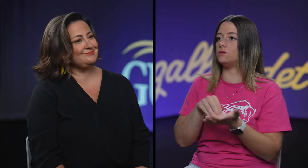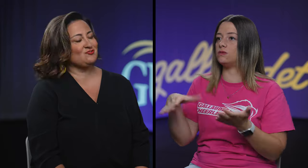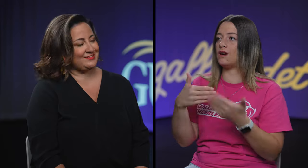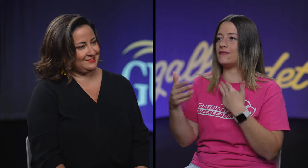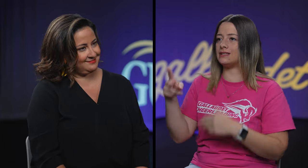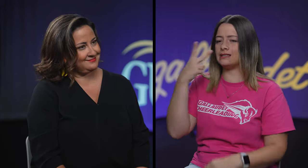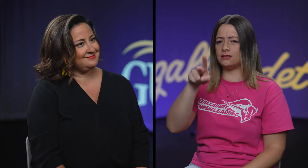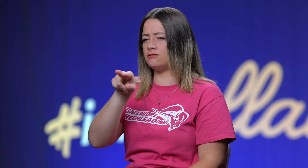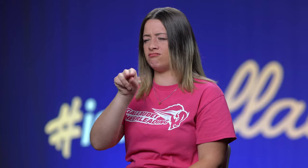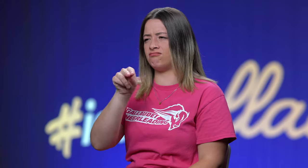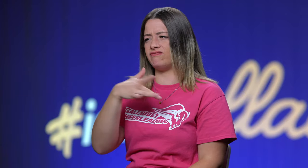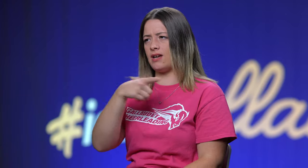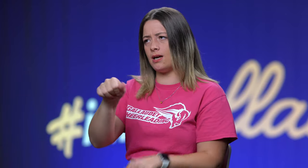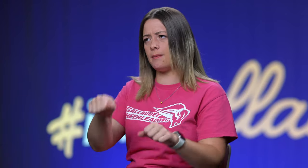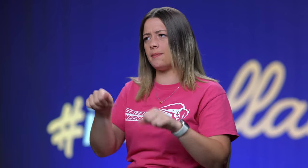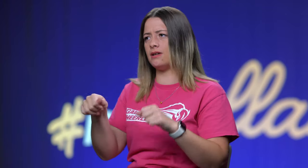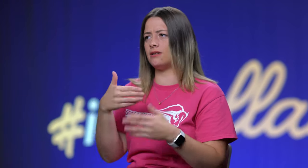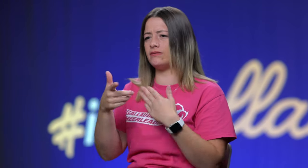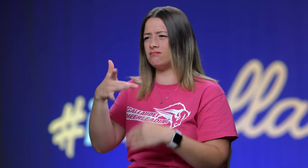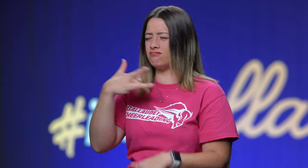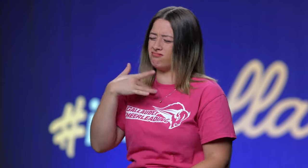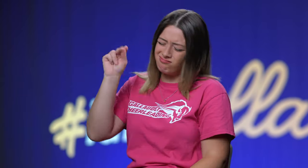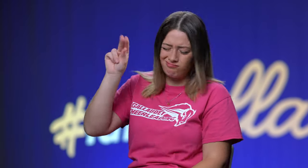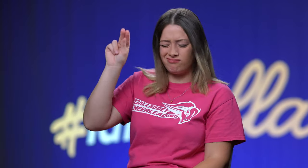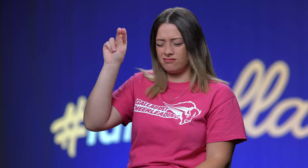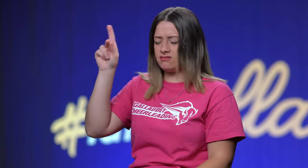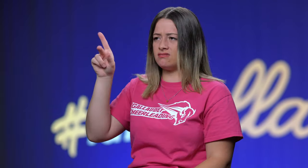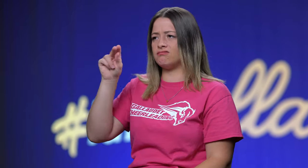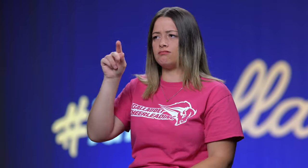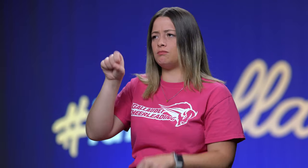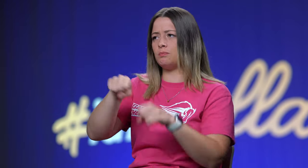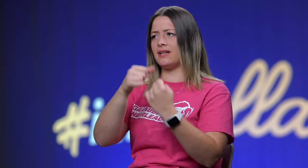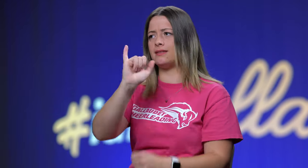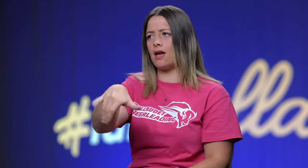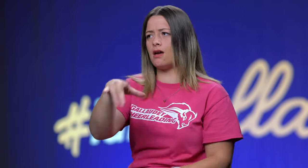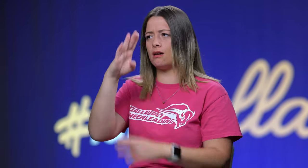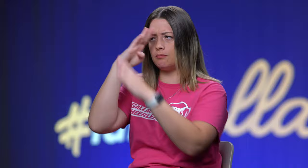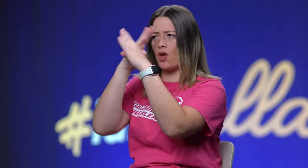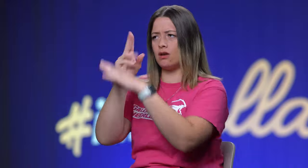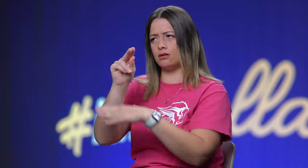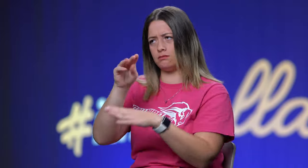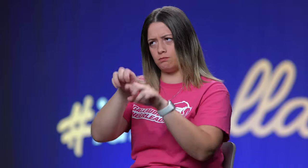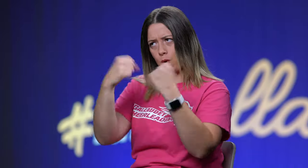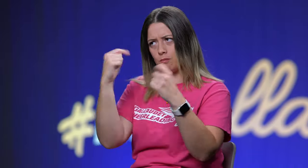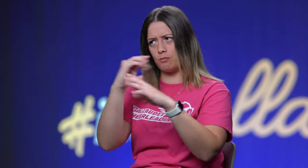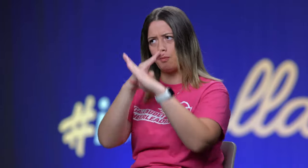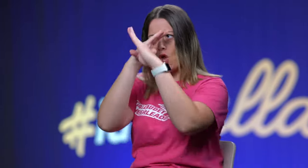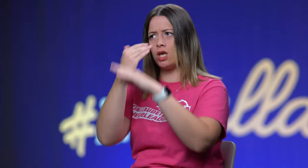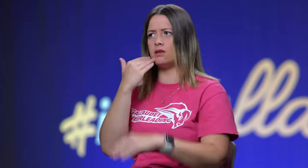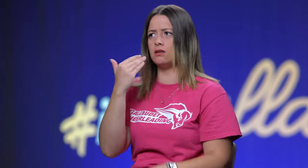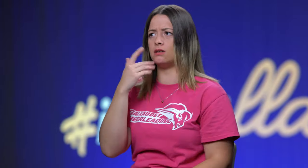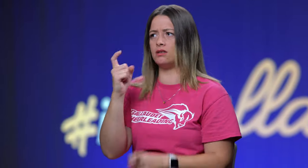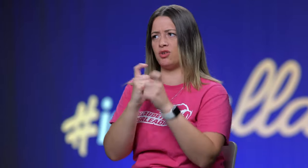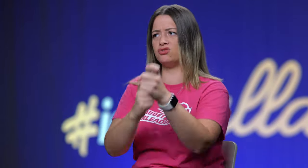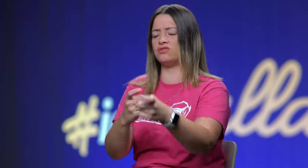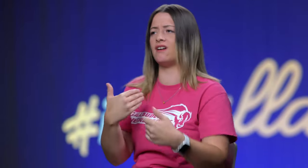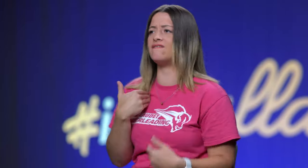students. Gallaudet sees that their students are capable, even if students have internal barriers, and Gallaudet will continue to break